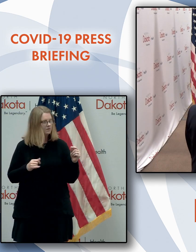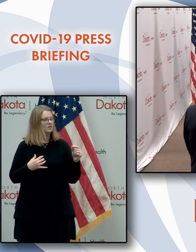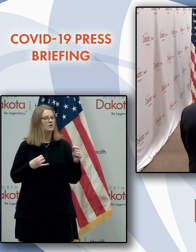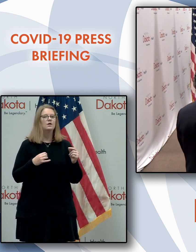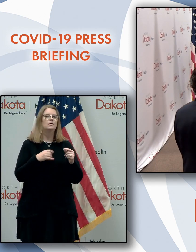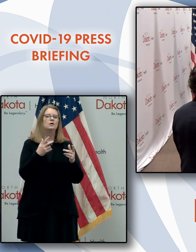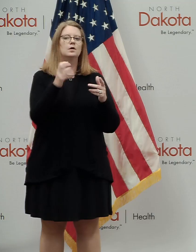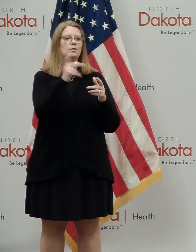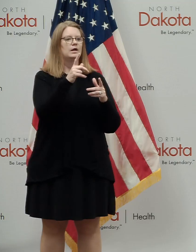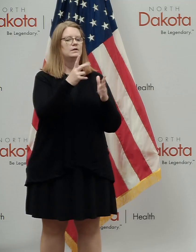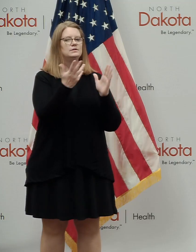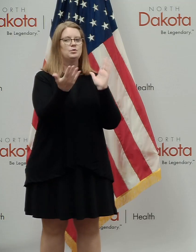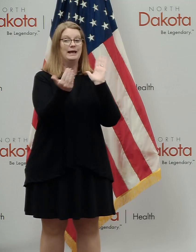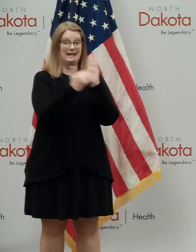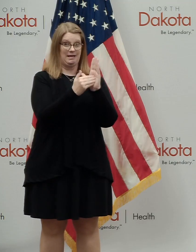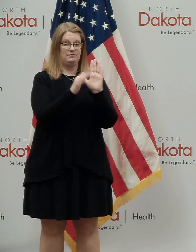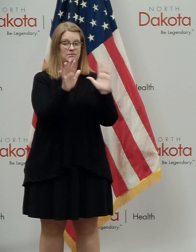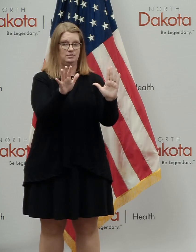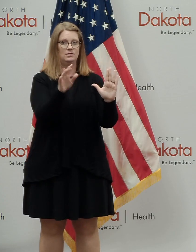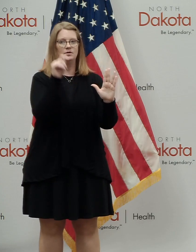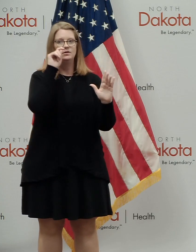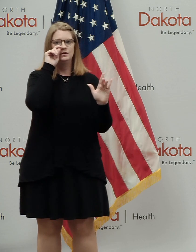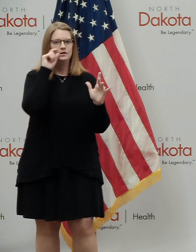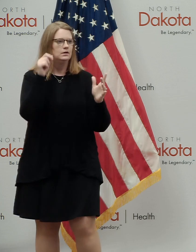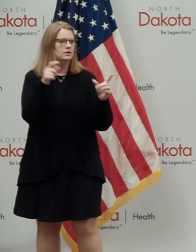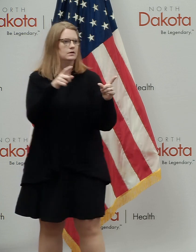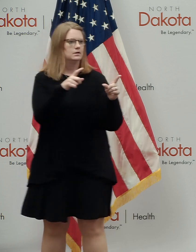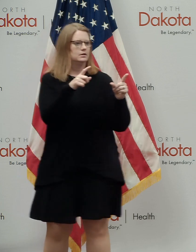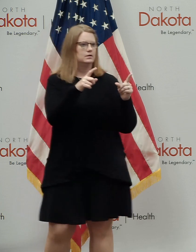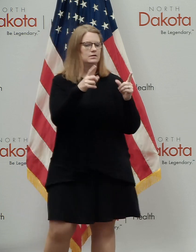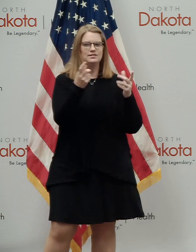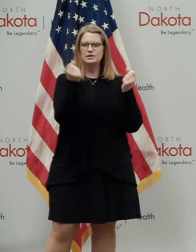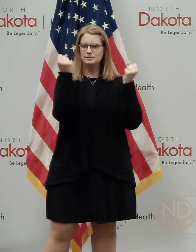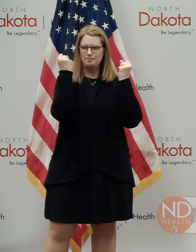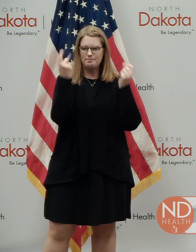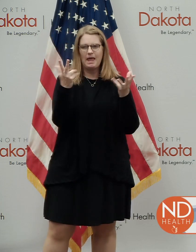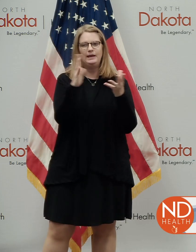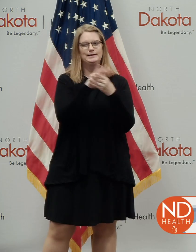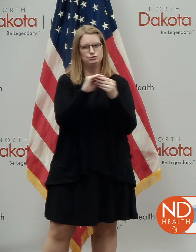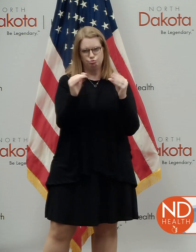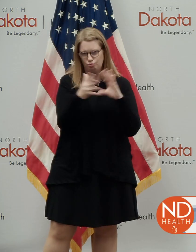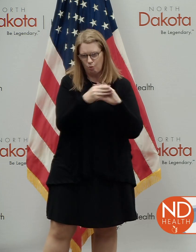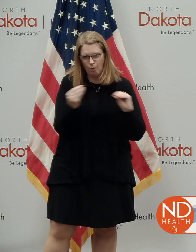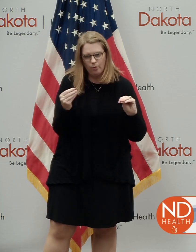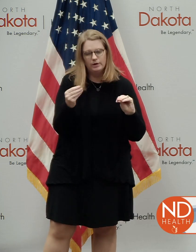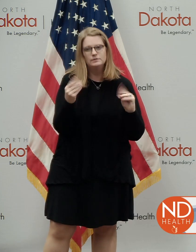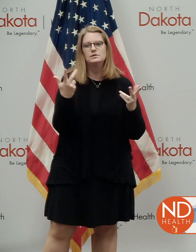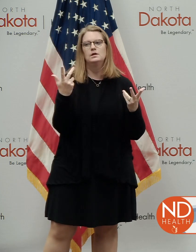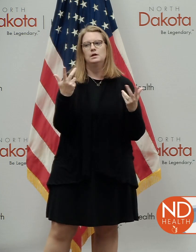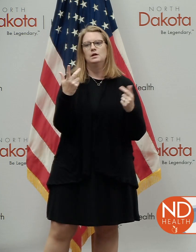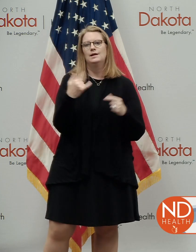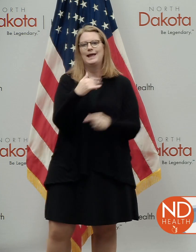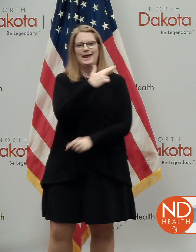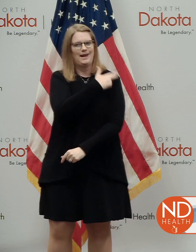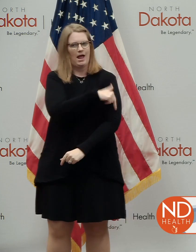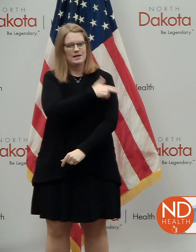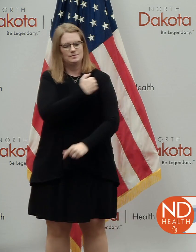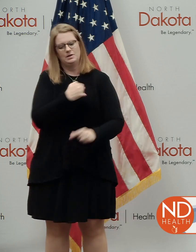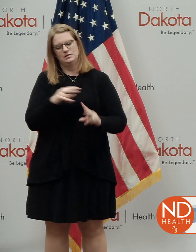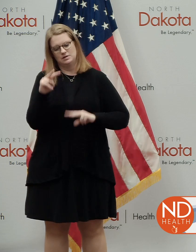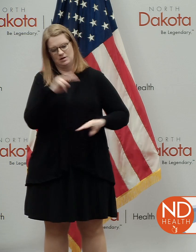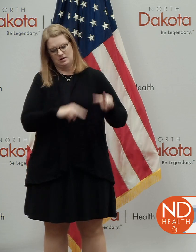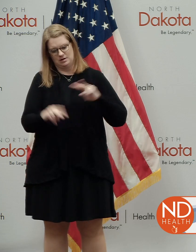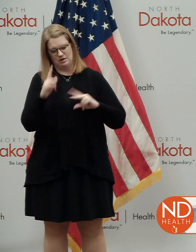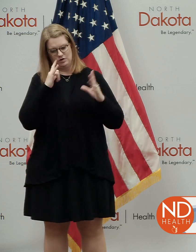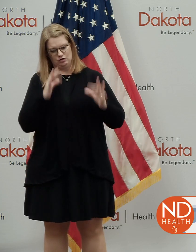And thank you. Just to reiterate, there are a lot of anecdotal stories out there, and the hospitals are making their best determination. It